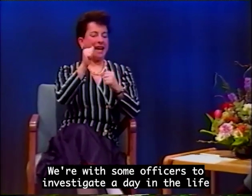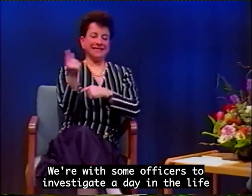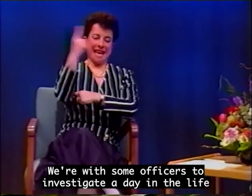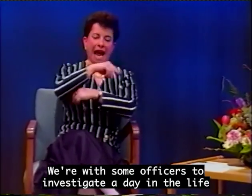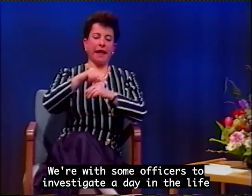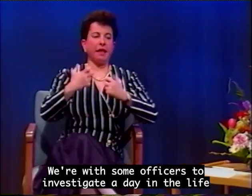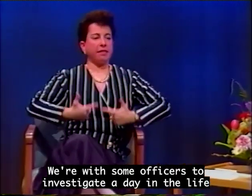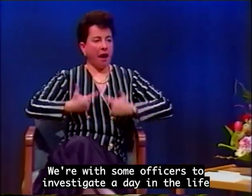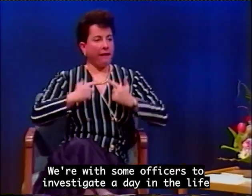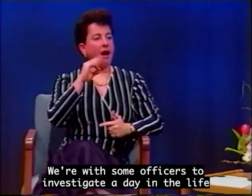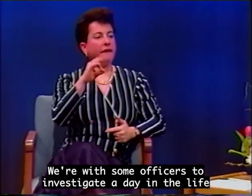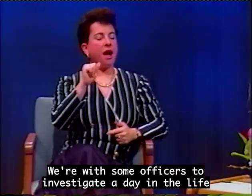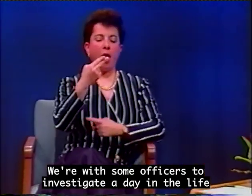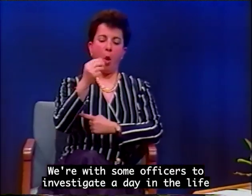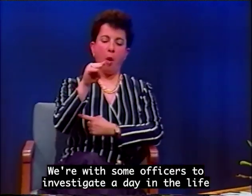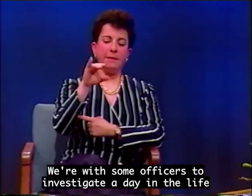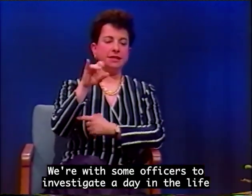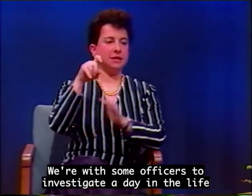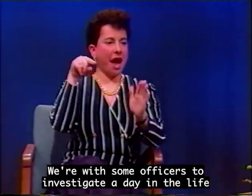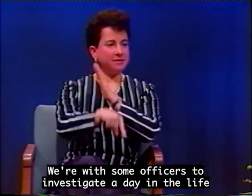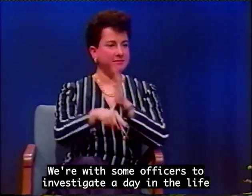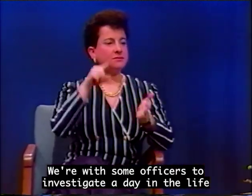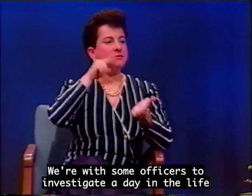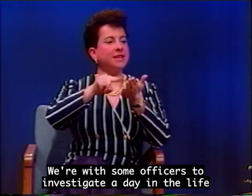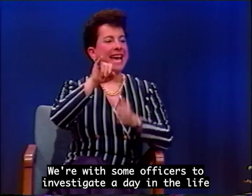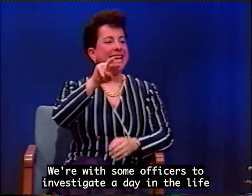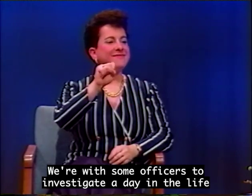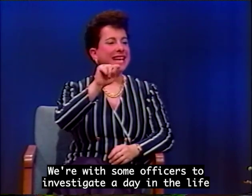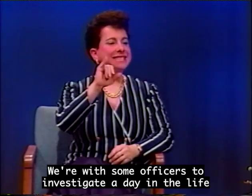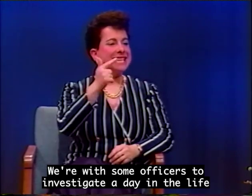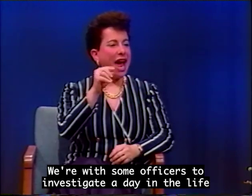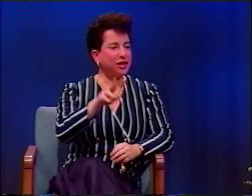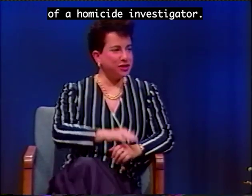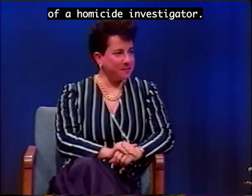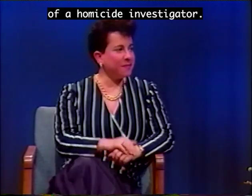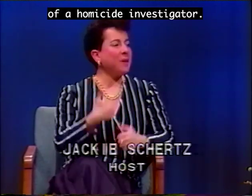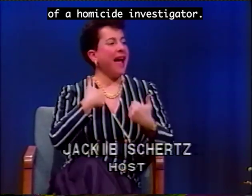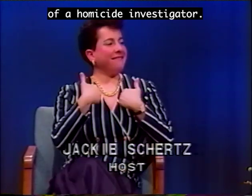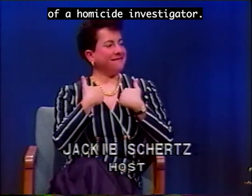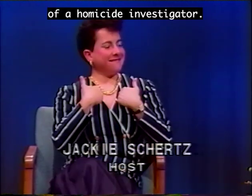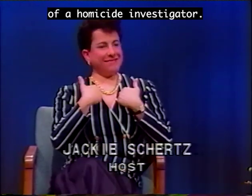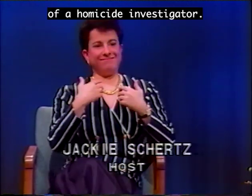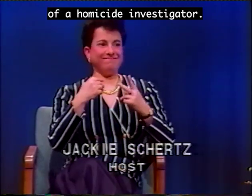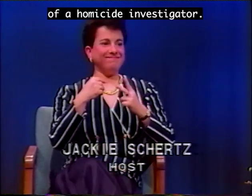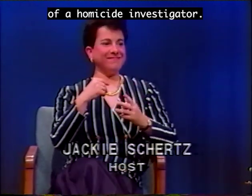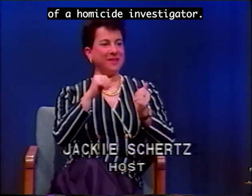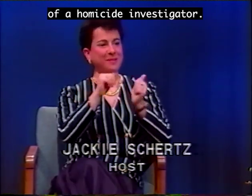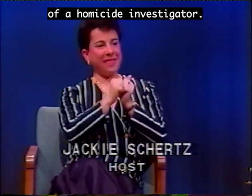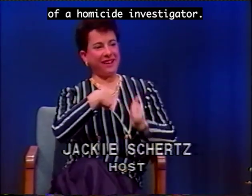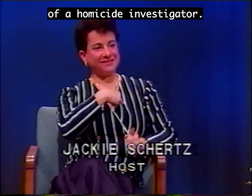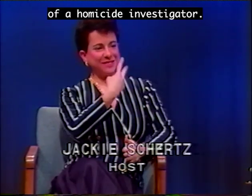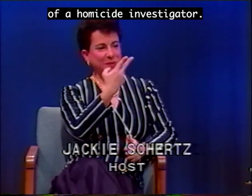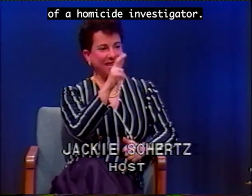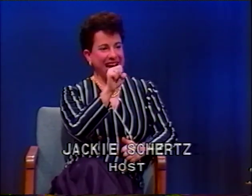We're with some officers to investigate a day in the life of a homicide